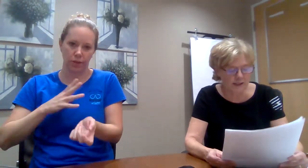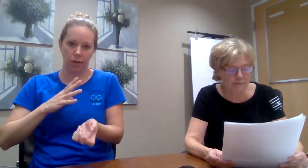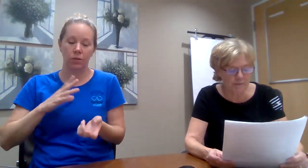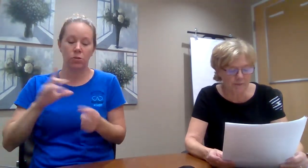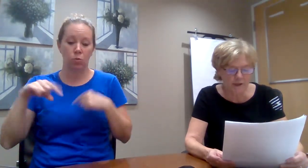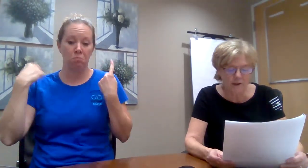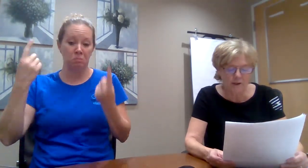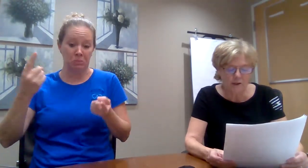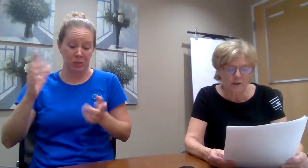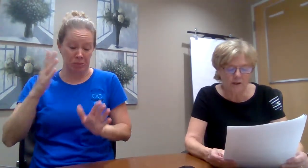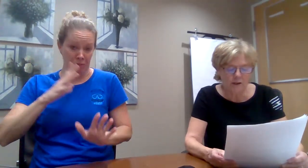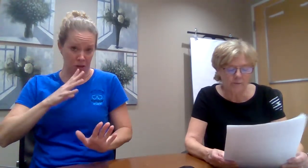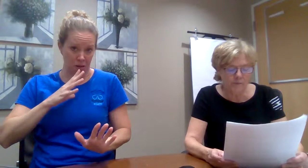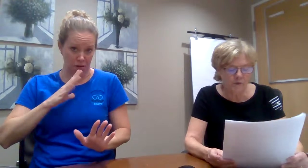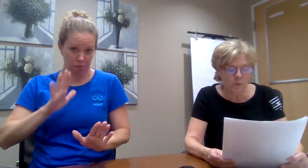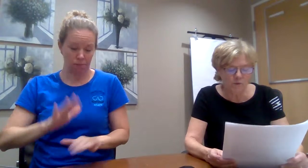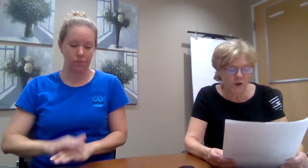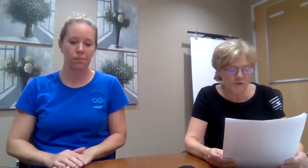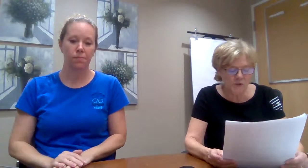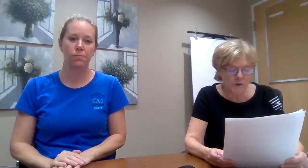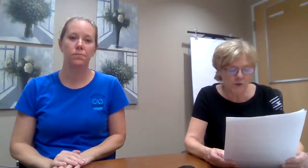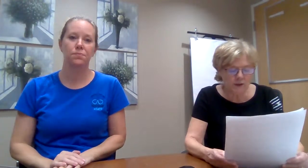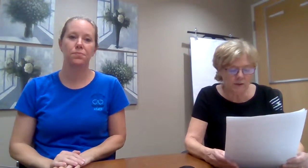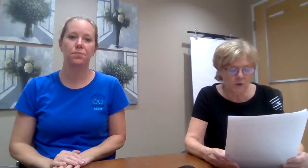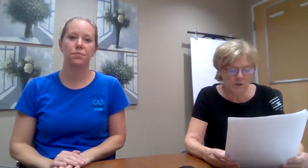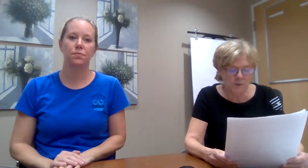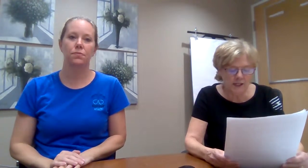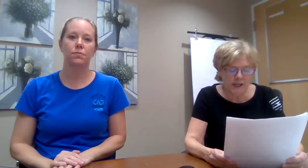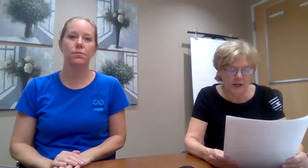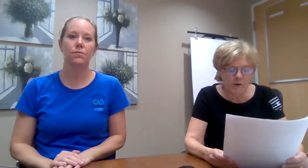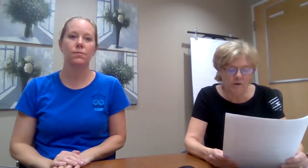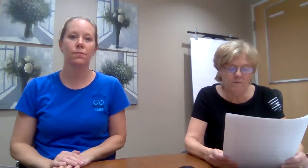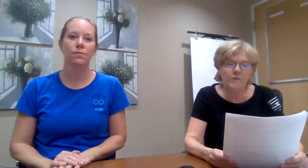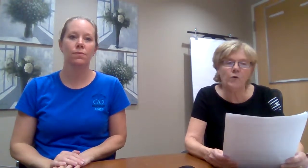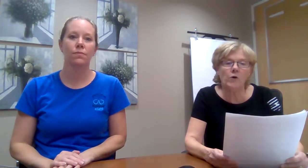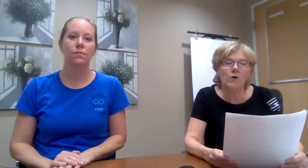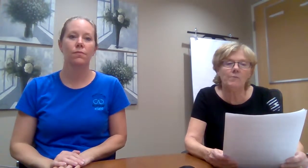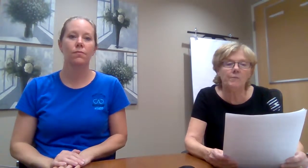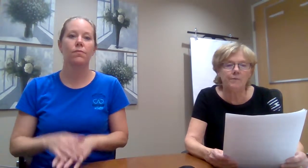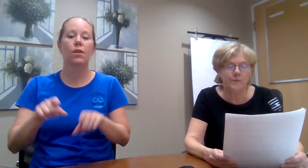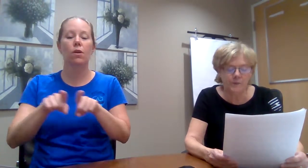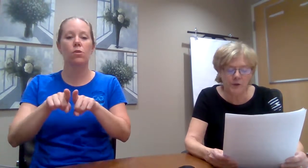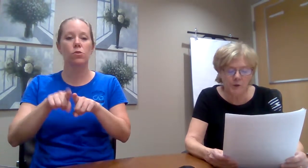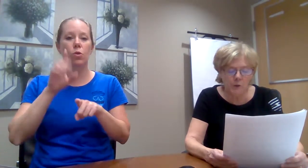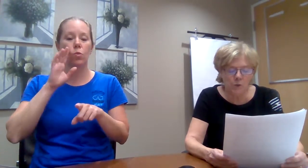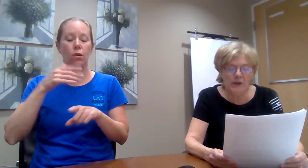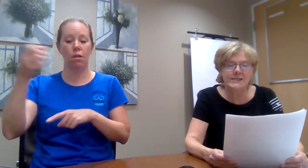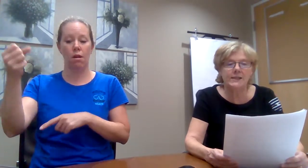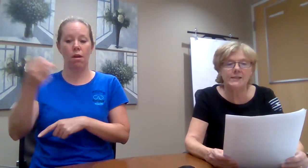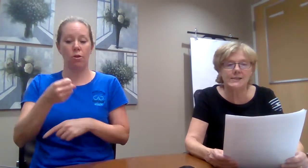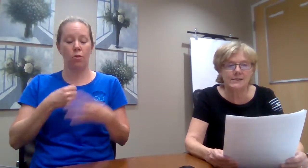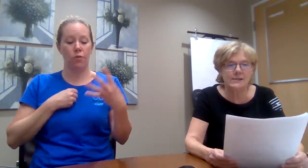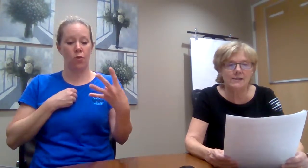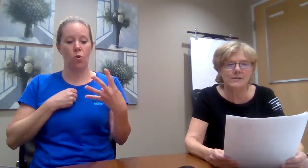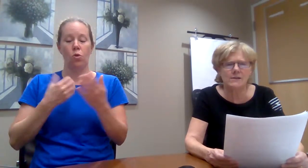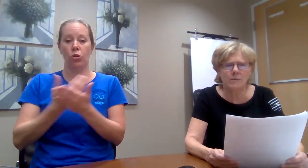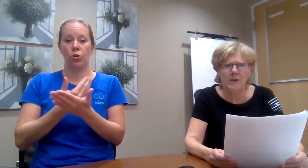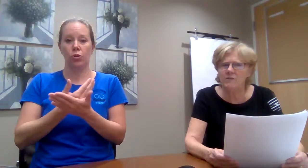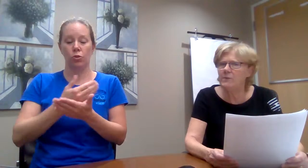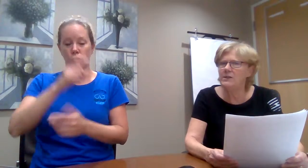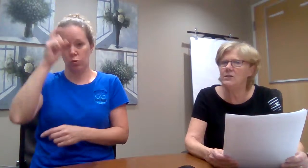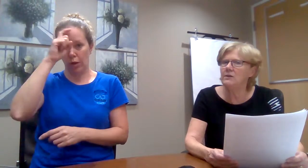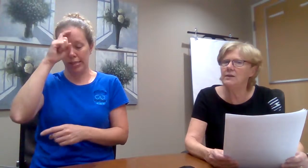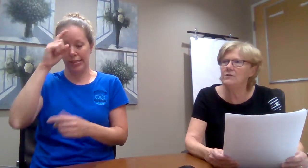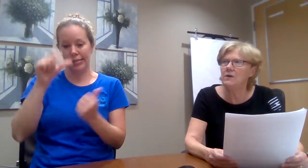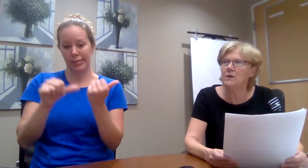point in time. We're also going to be hiring 4 new resident assistants, and I